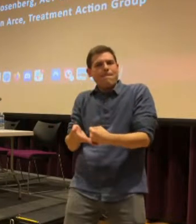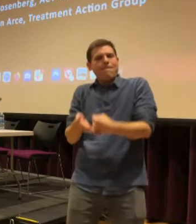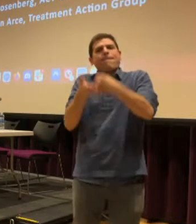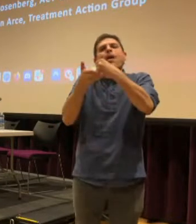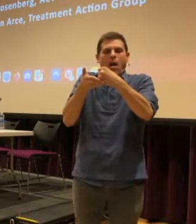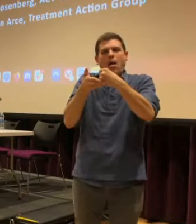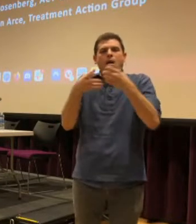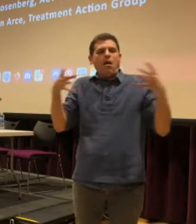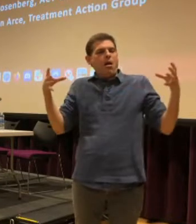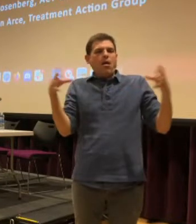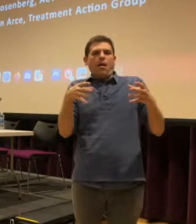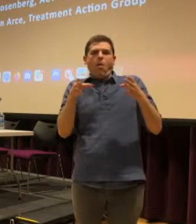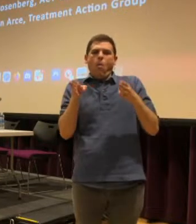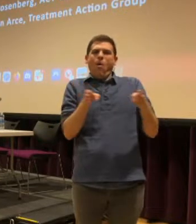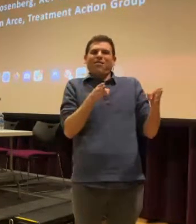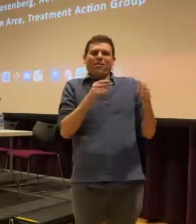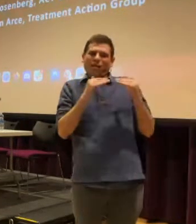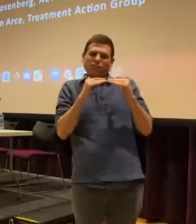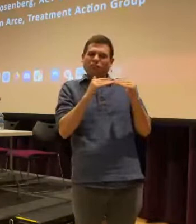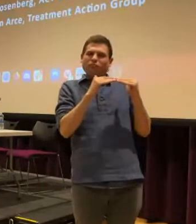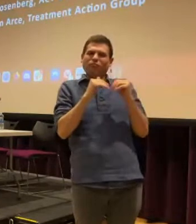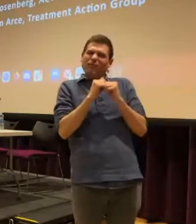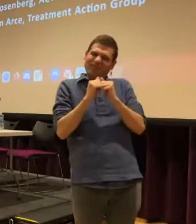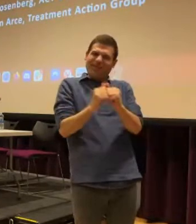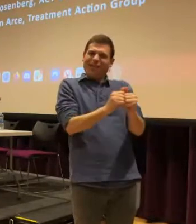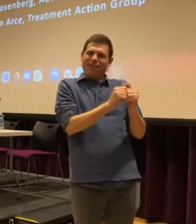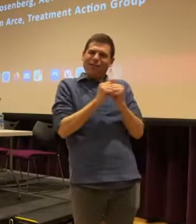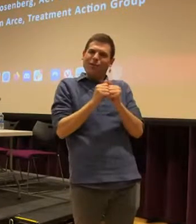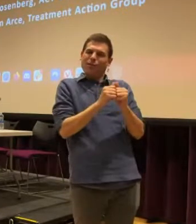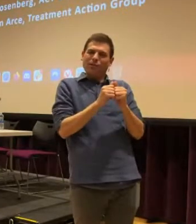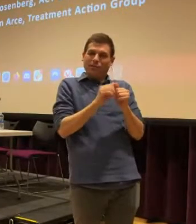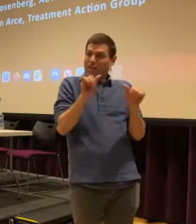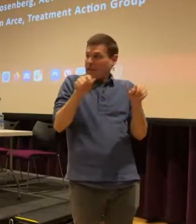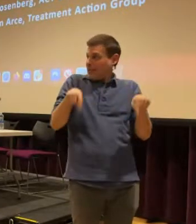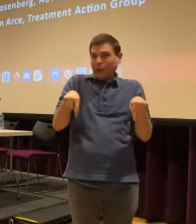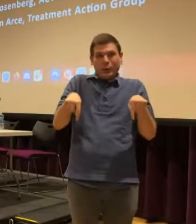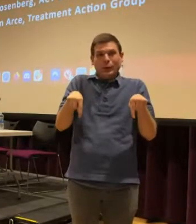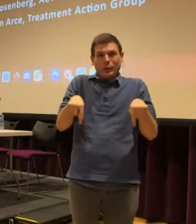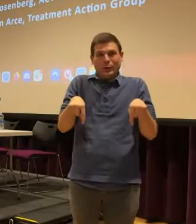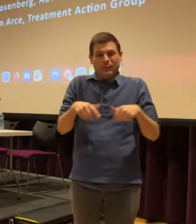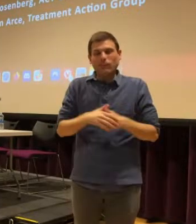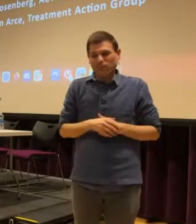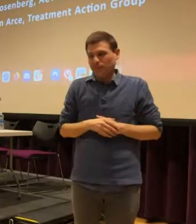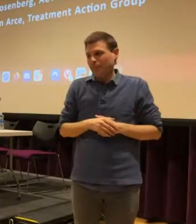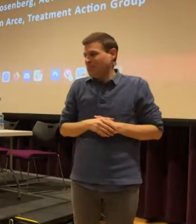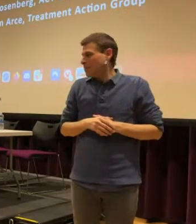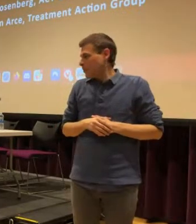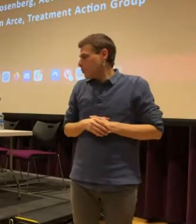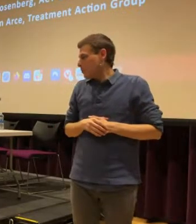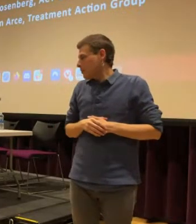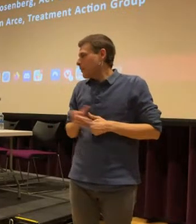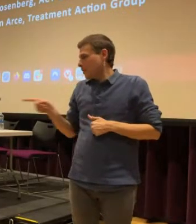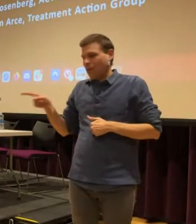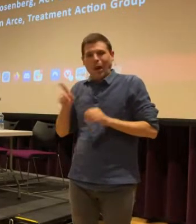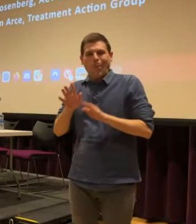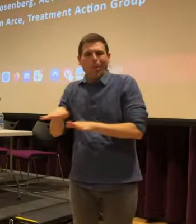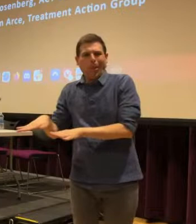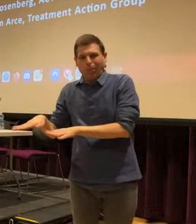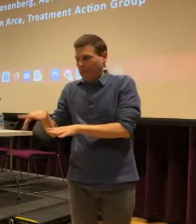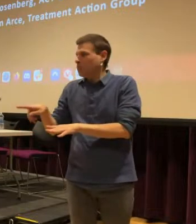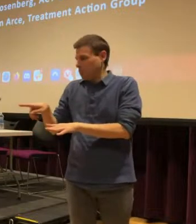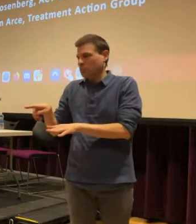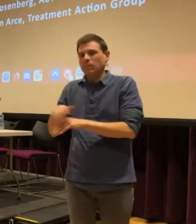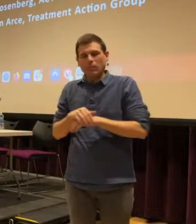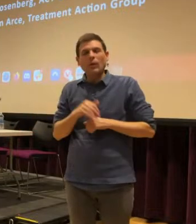in organizing spaces and in general organizing spaces like in Pride. For that reason, we created